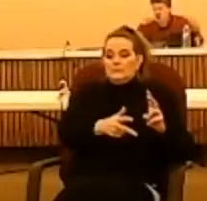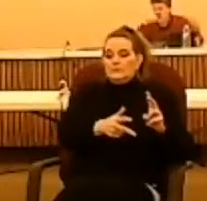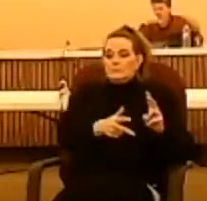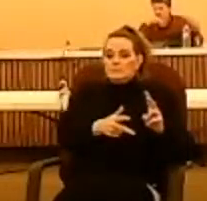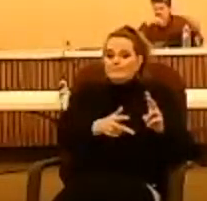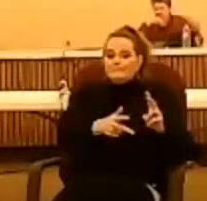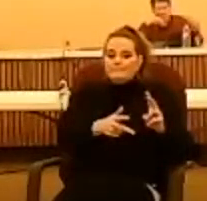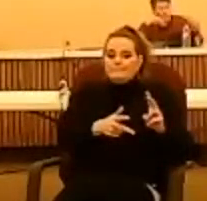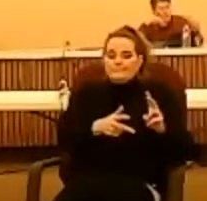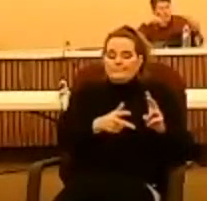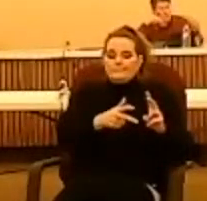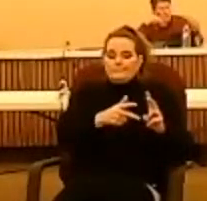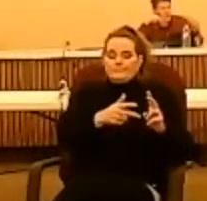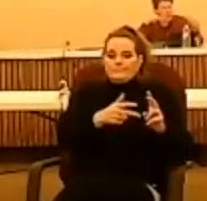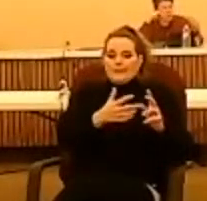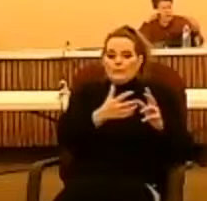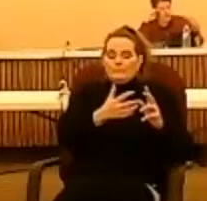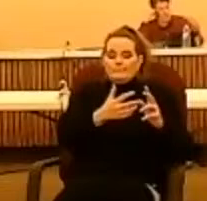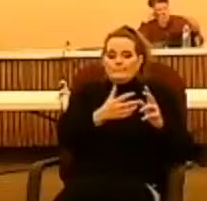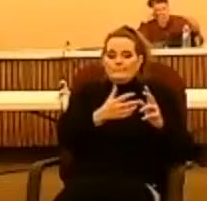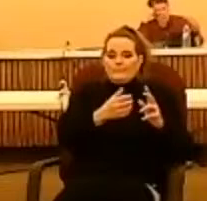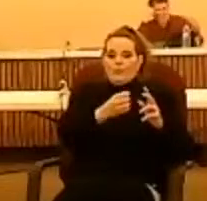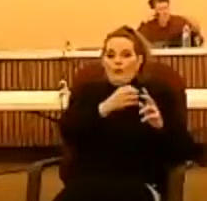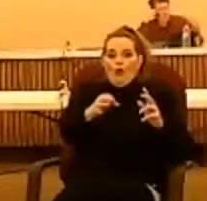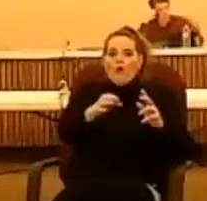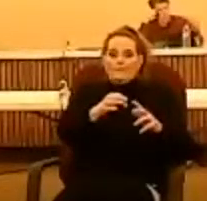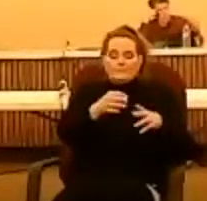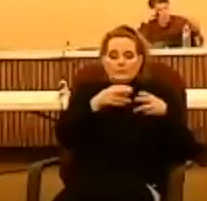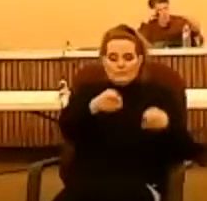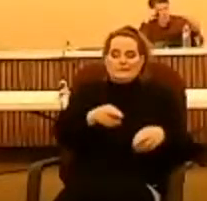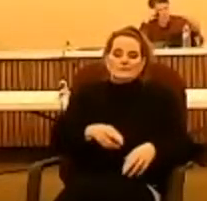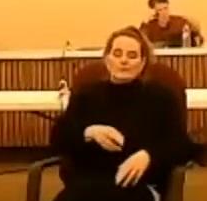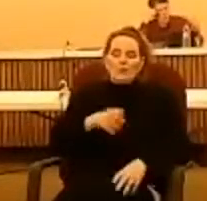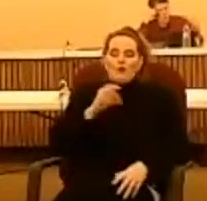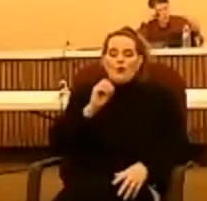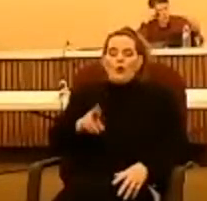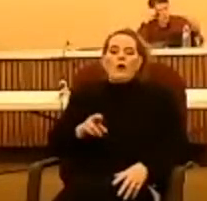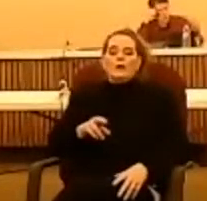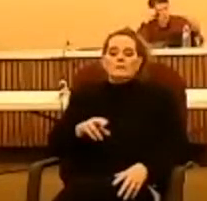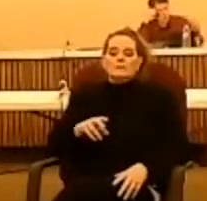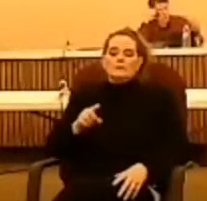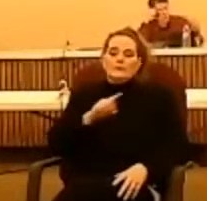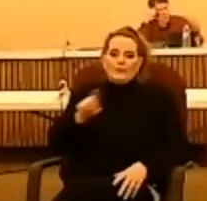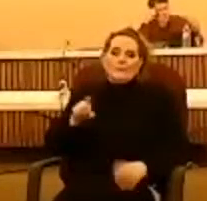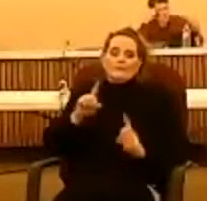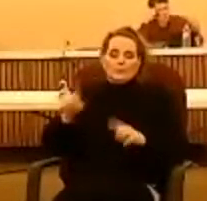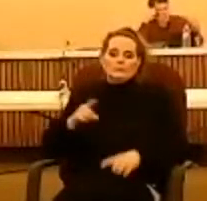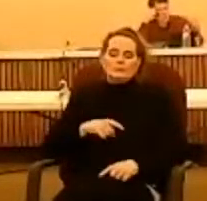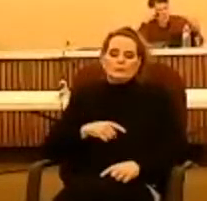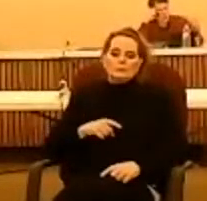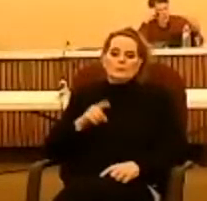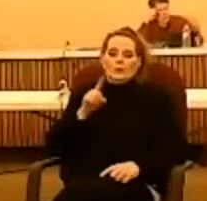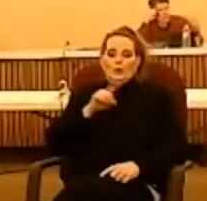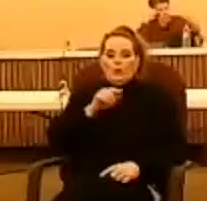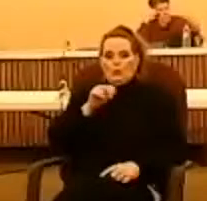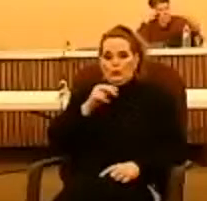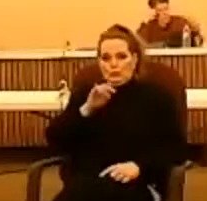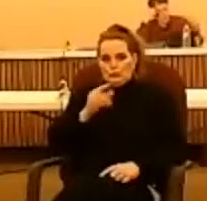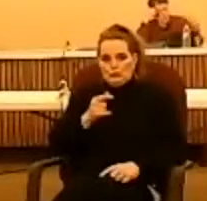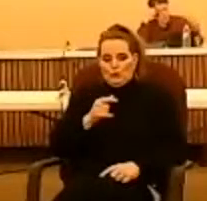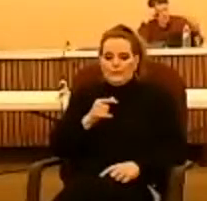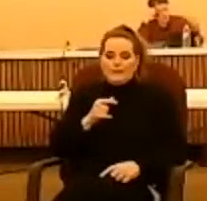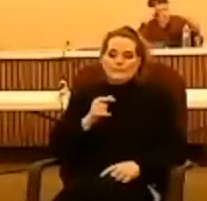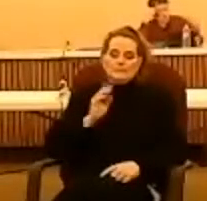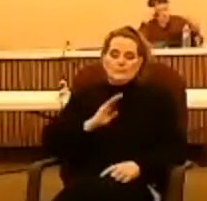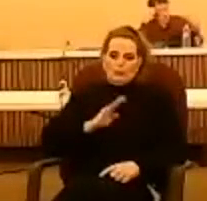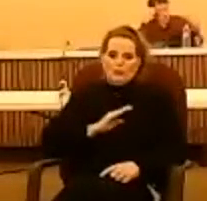essentially along their interior road for additional spaces, or they'll have to go to the zoning board of appeals and get a variance to reduce the number